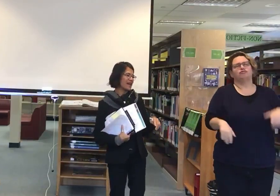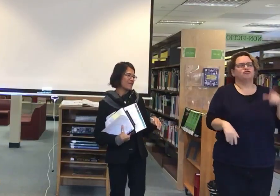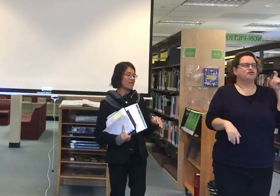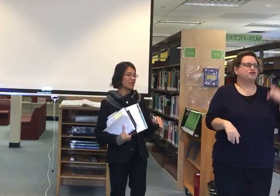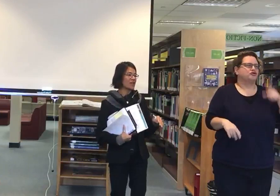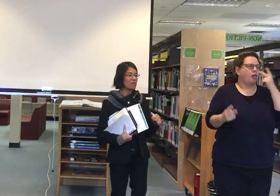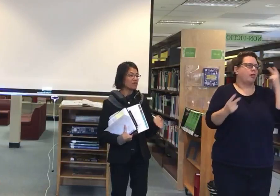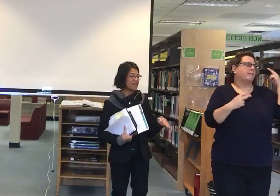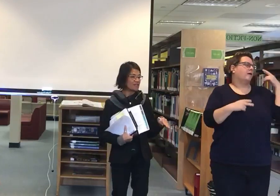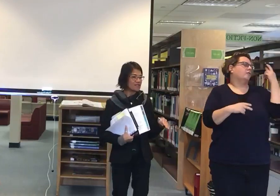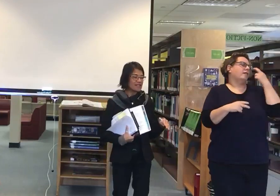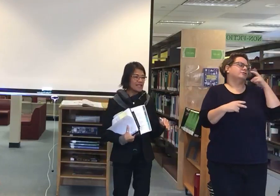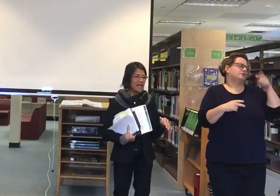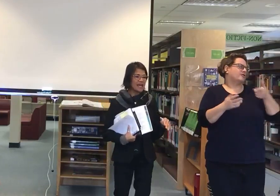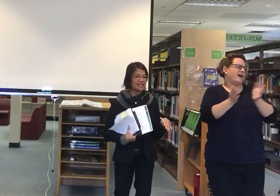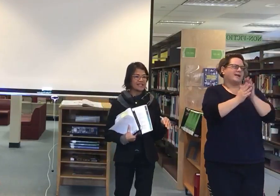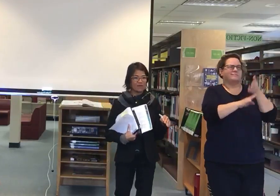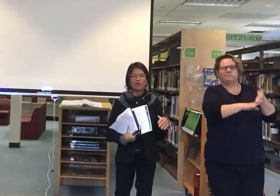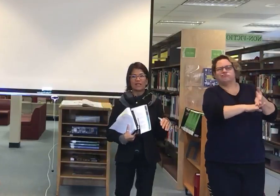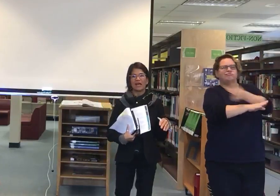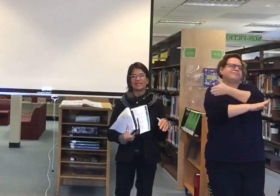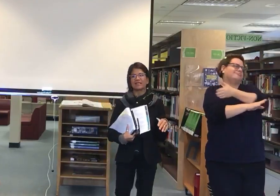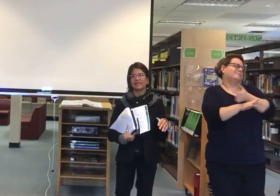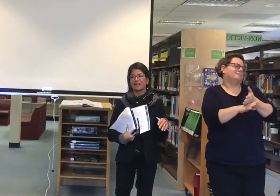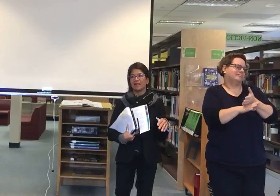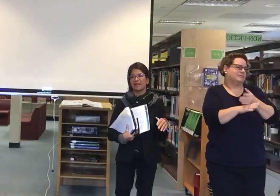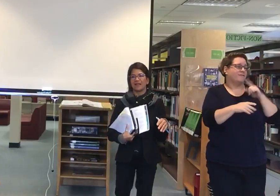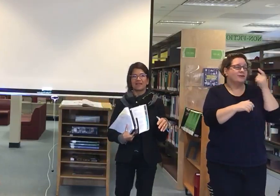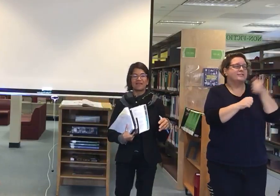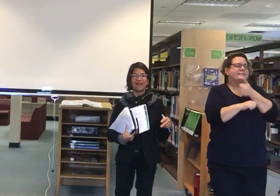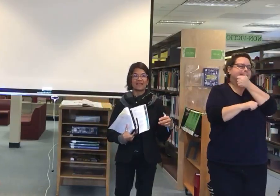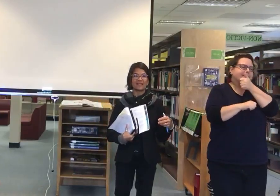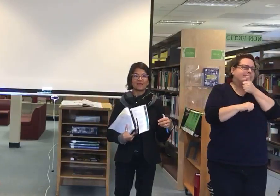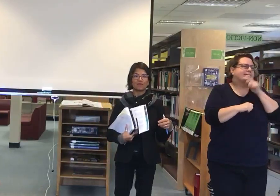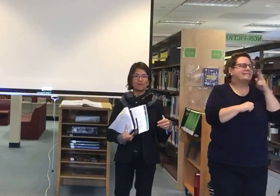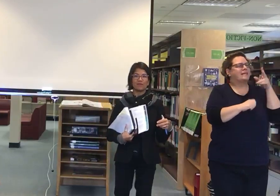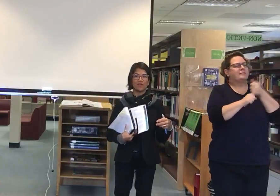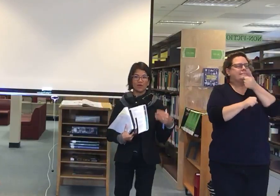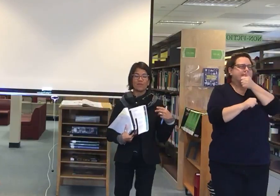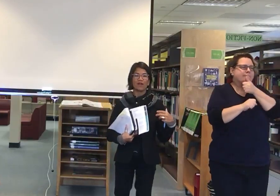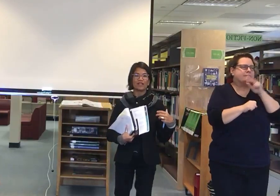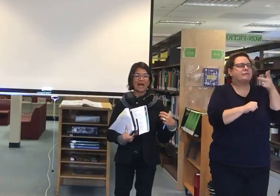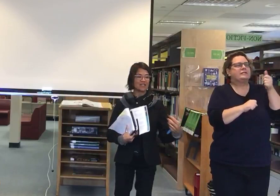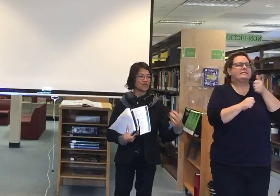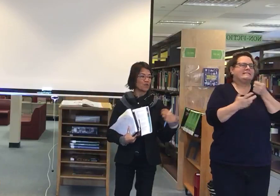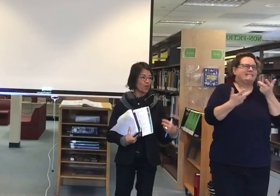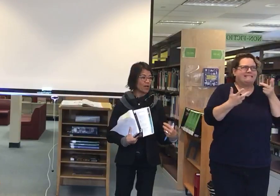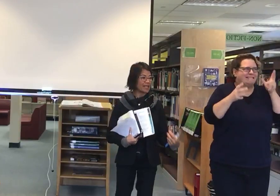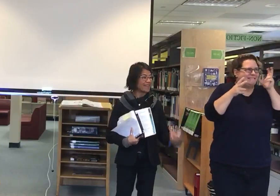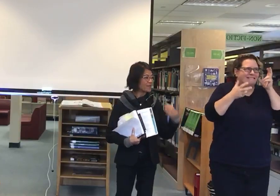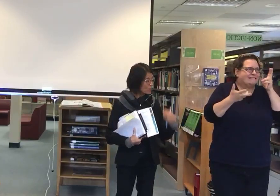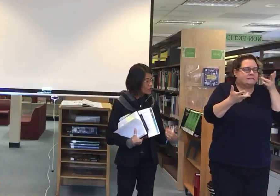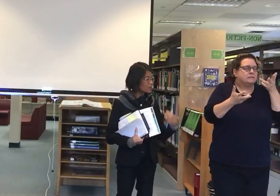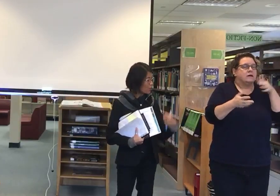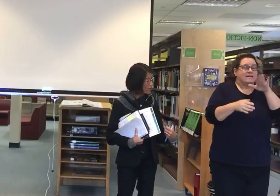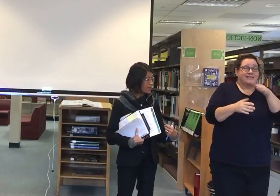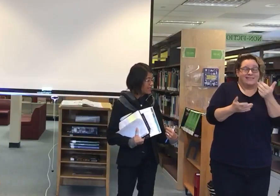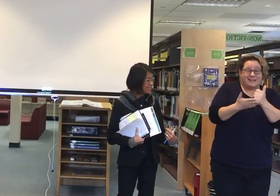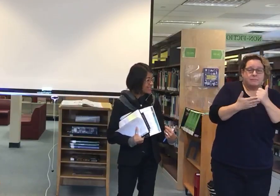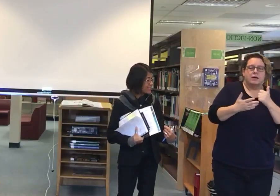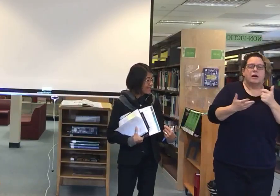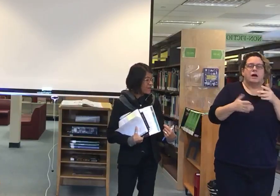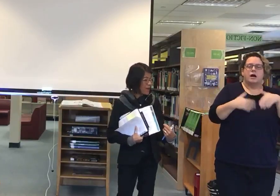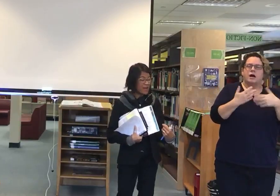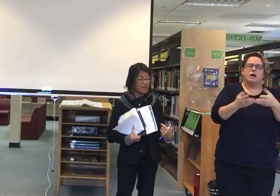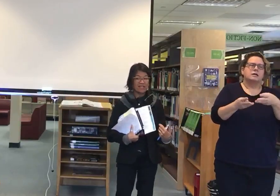education after a couple of years, and realized that you know, it's better to ask for support and get the real support